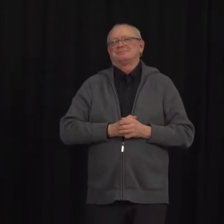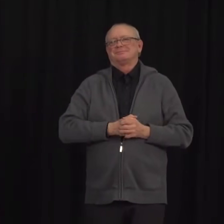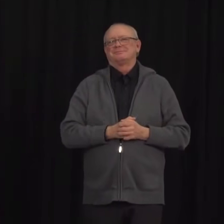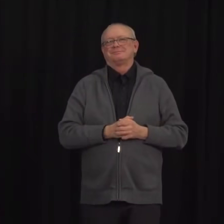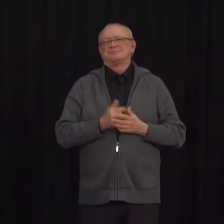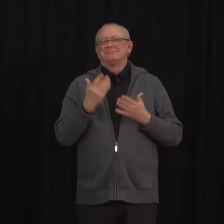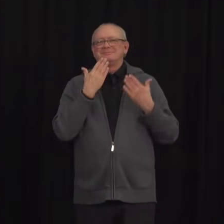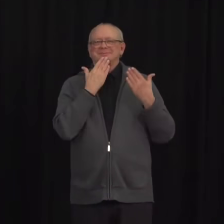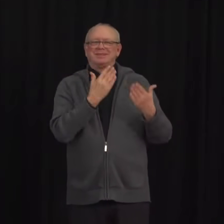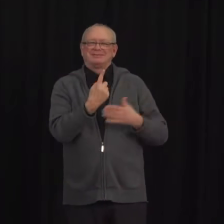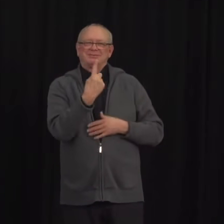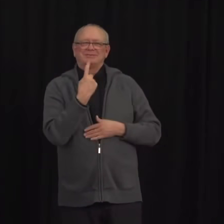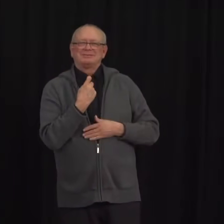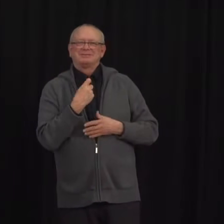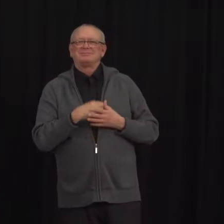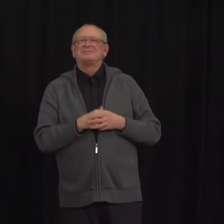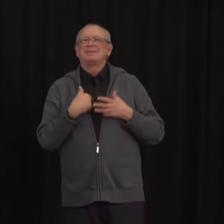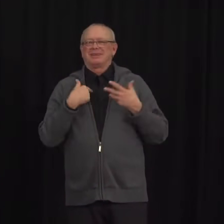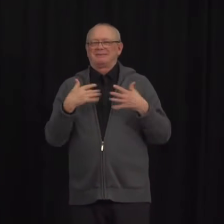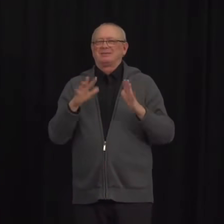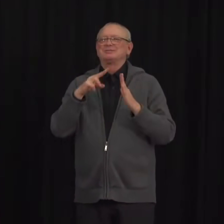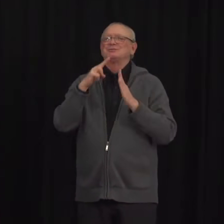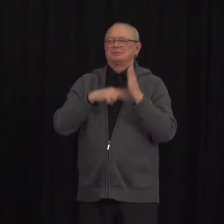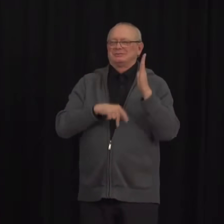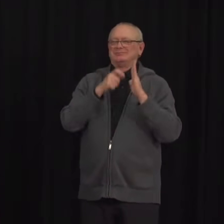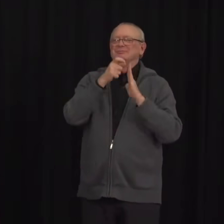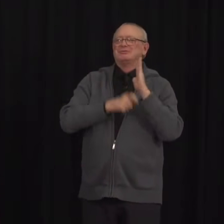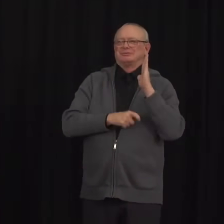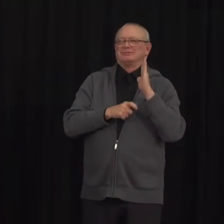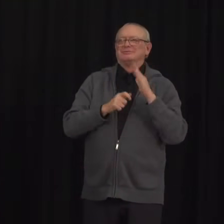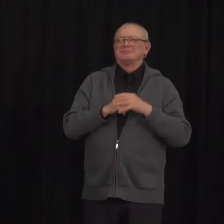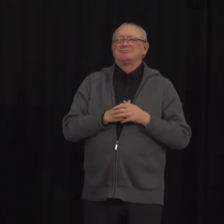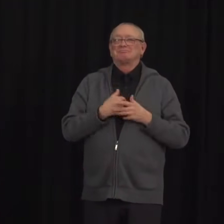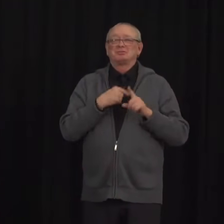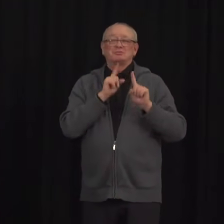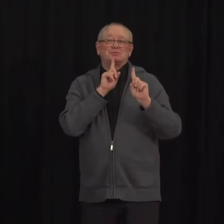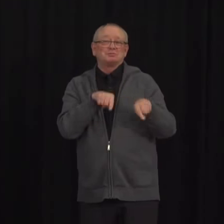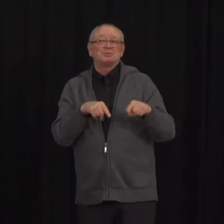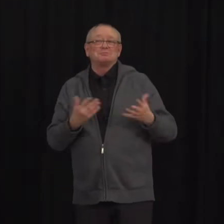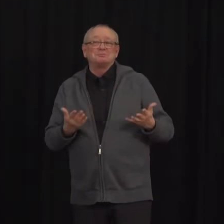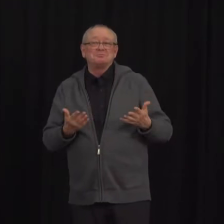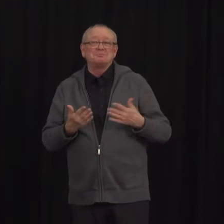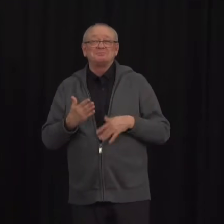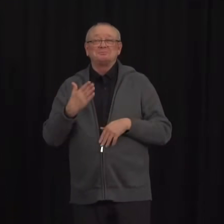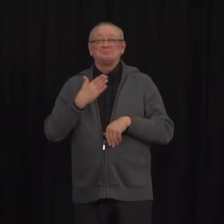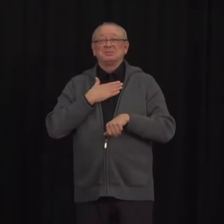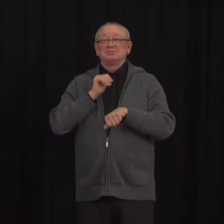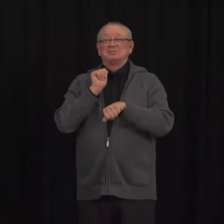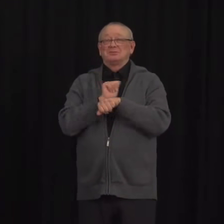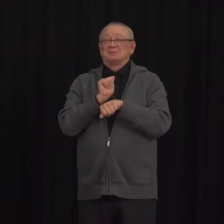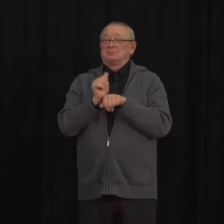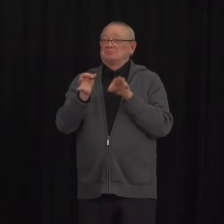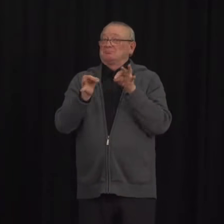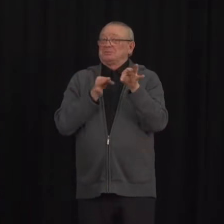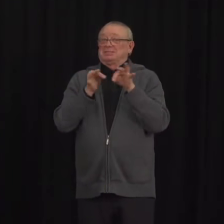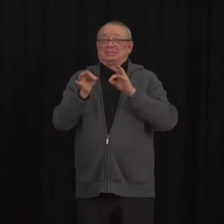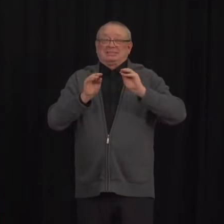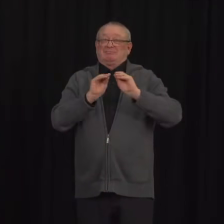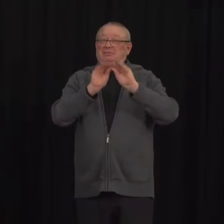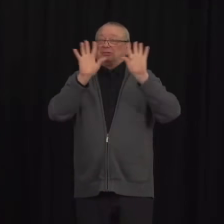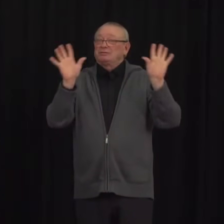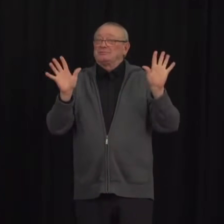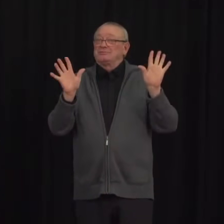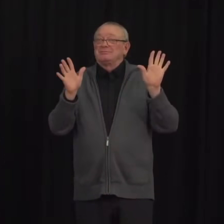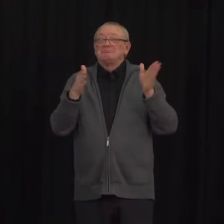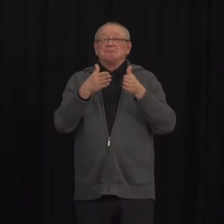Thank you for the question. I have read the article, and my response would be that my job description is very clear in the Public Health Act.